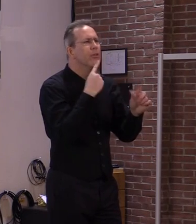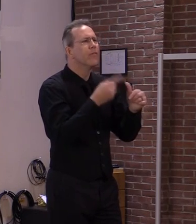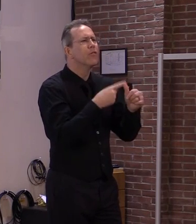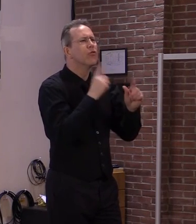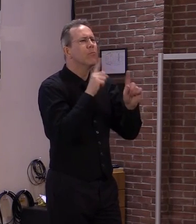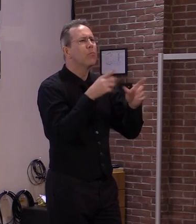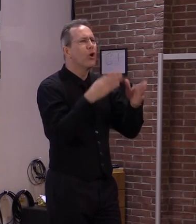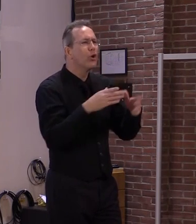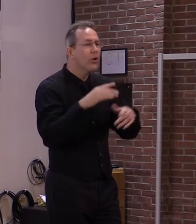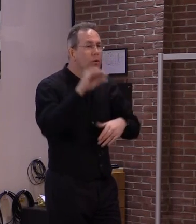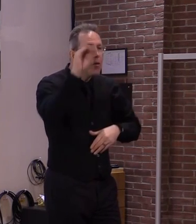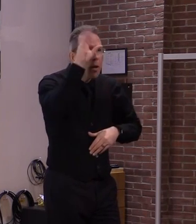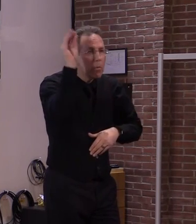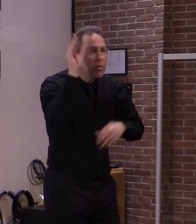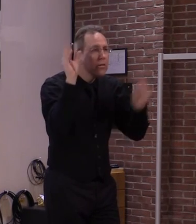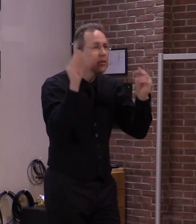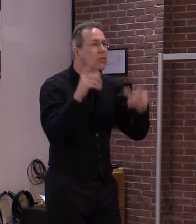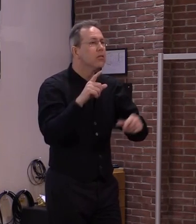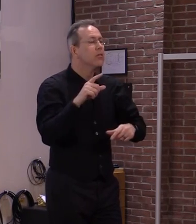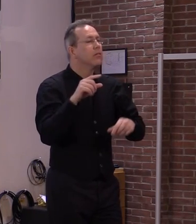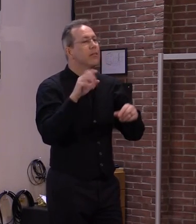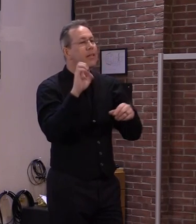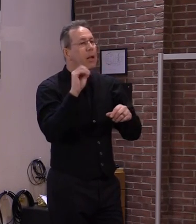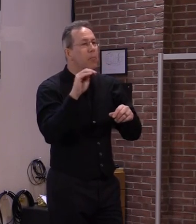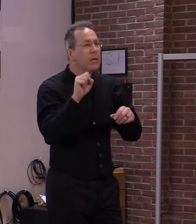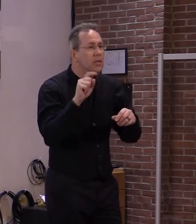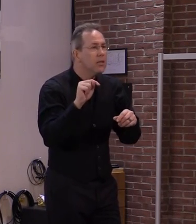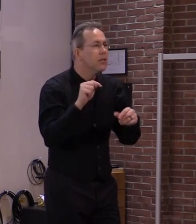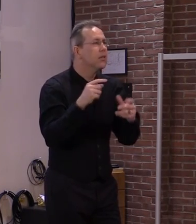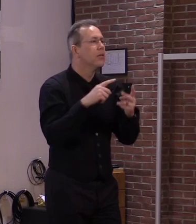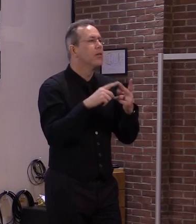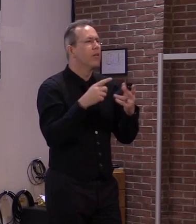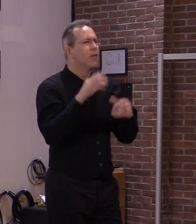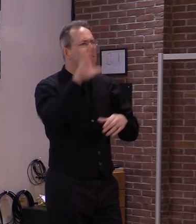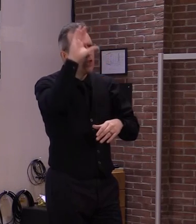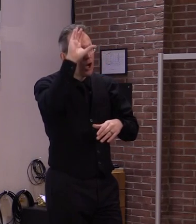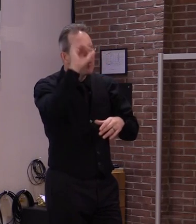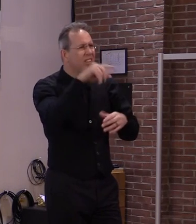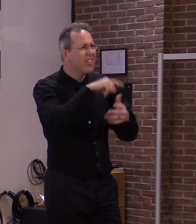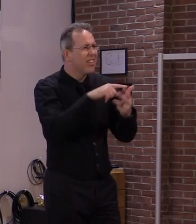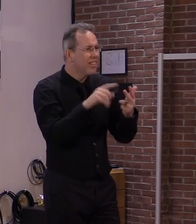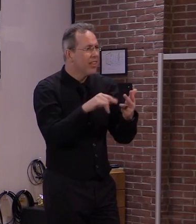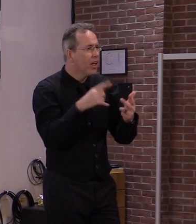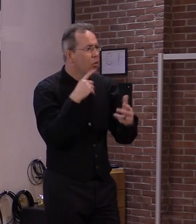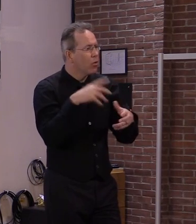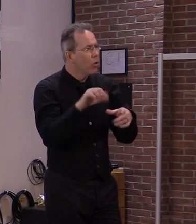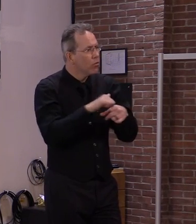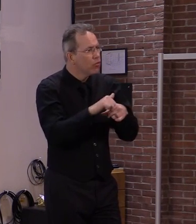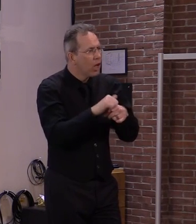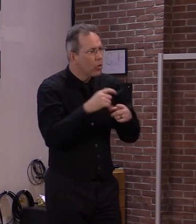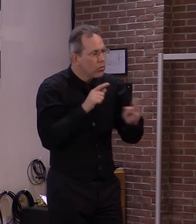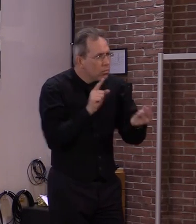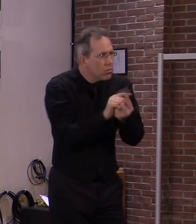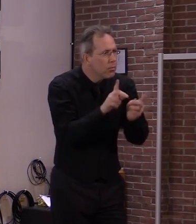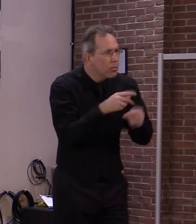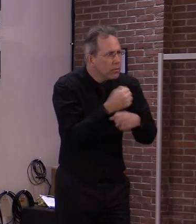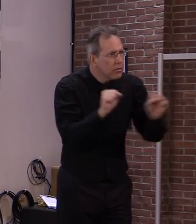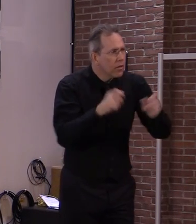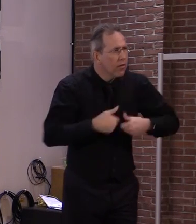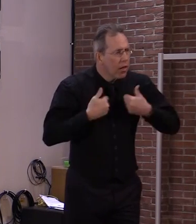who was eligible and who wasn't eligible in regard to vaccine. But I'll let Commissioner